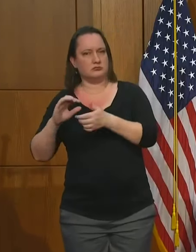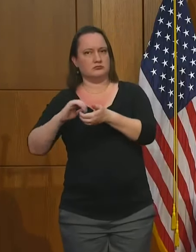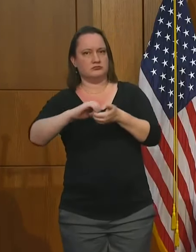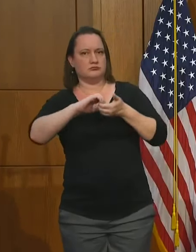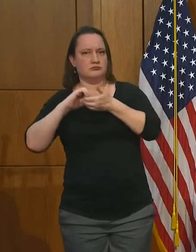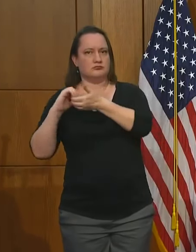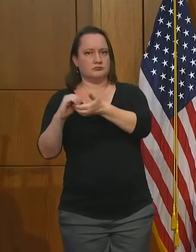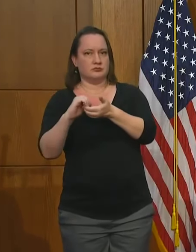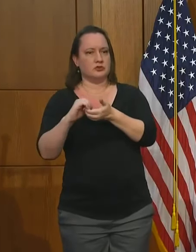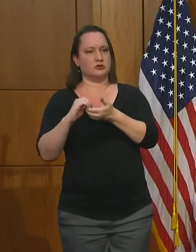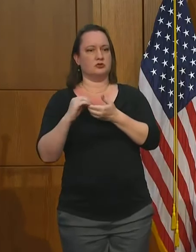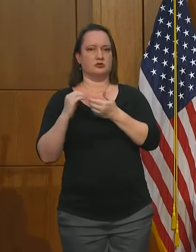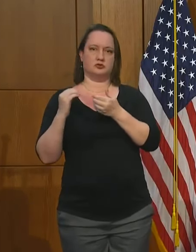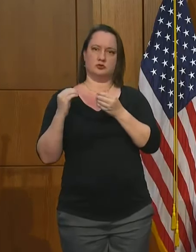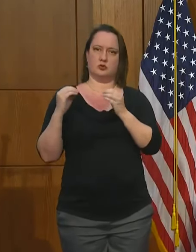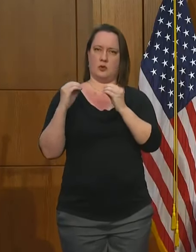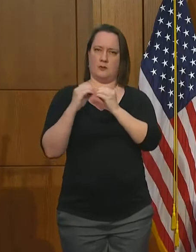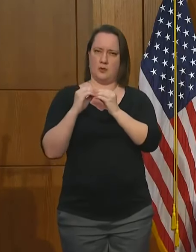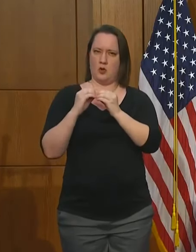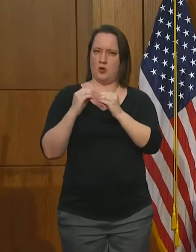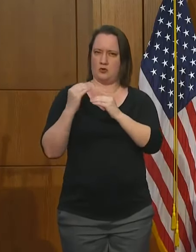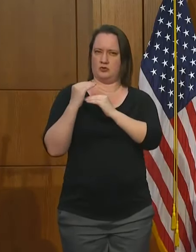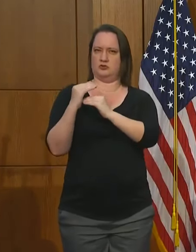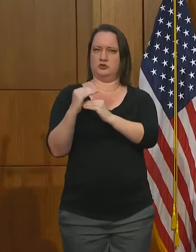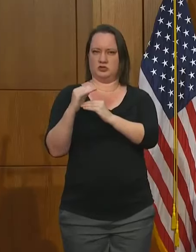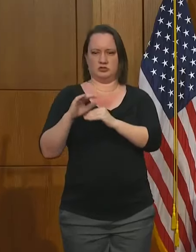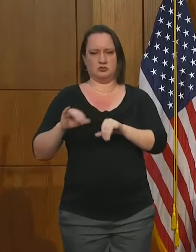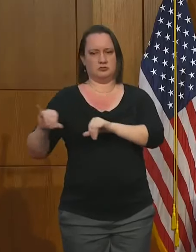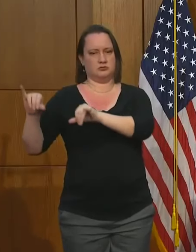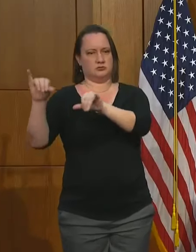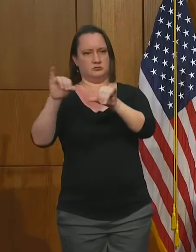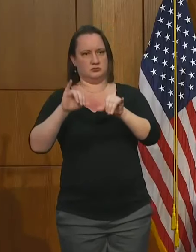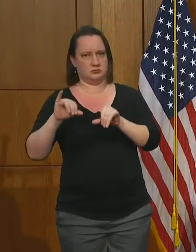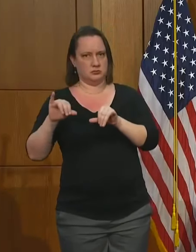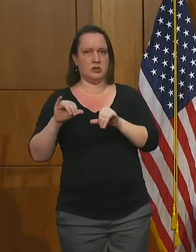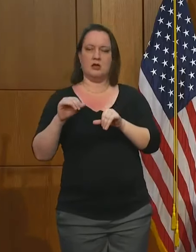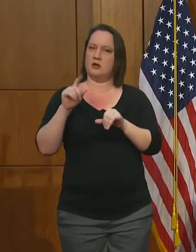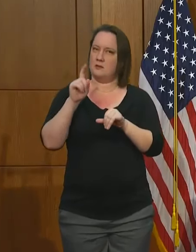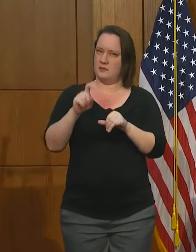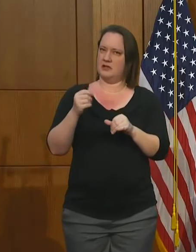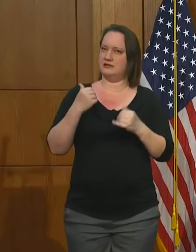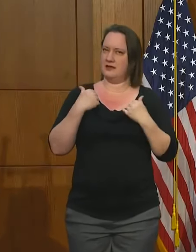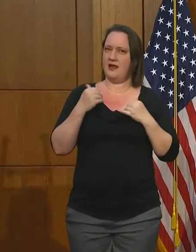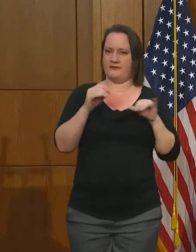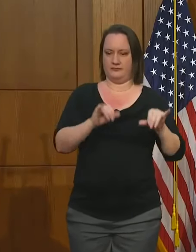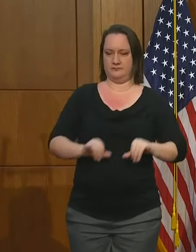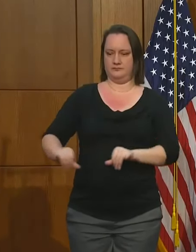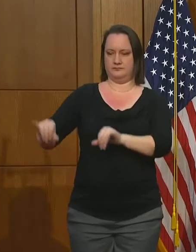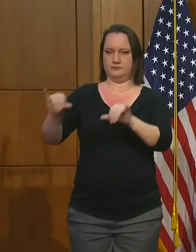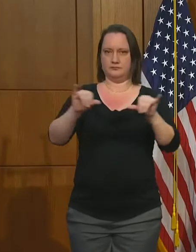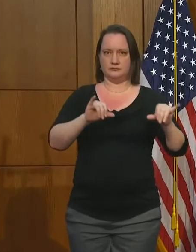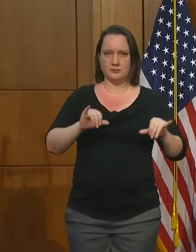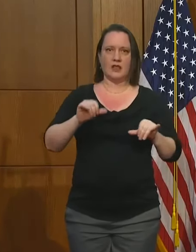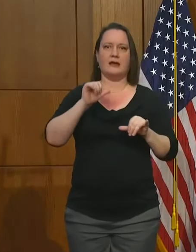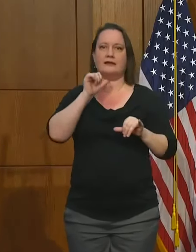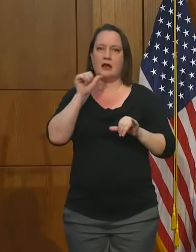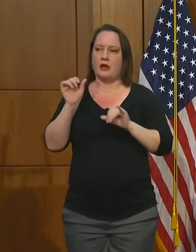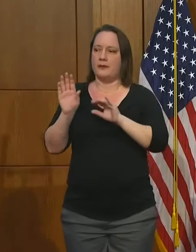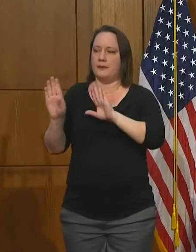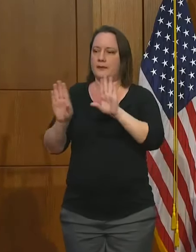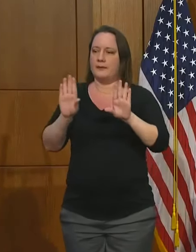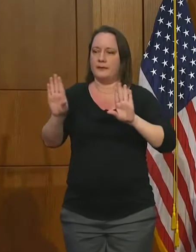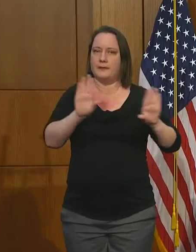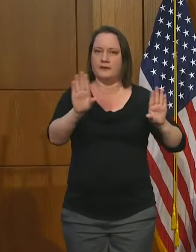than having restrictions piecemeal across towns or counties. Northern Virginia